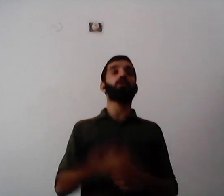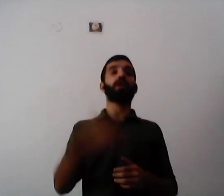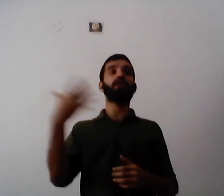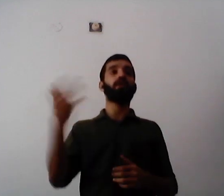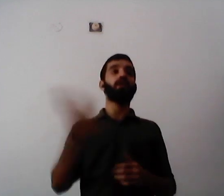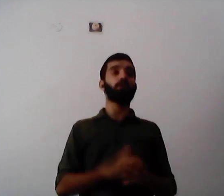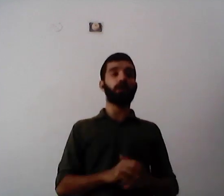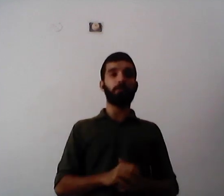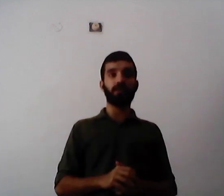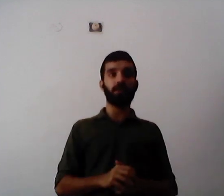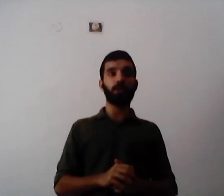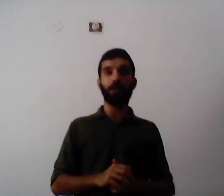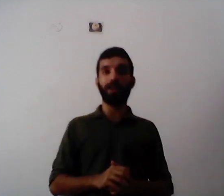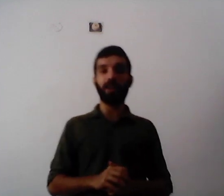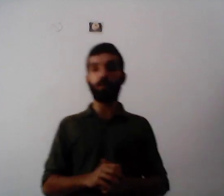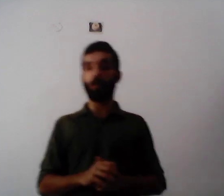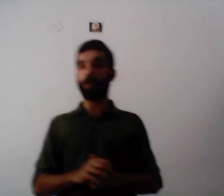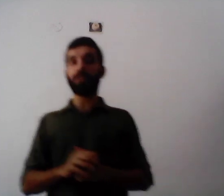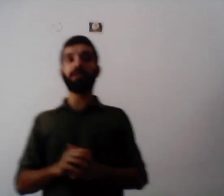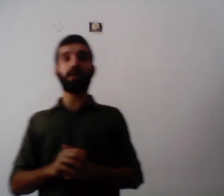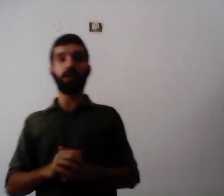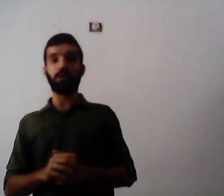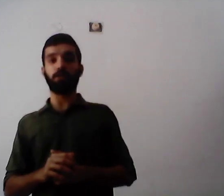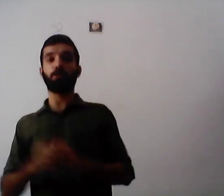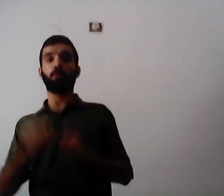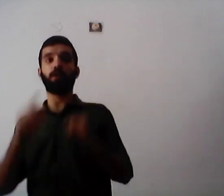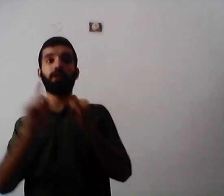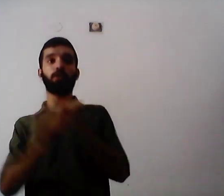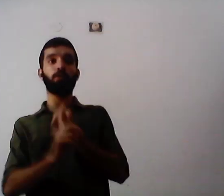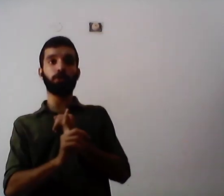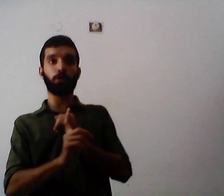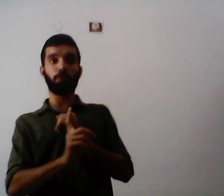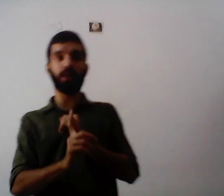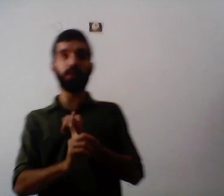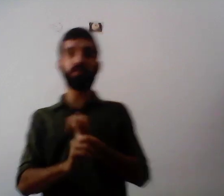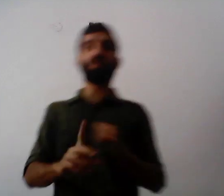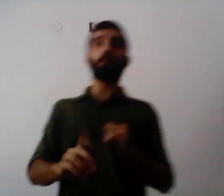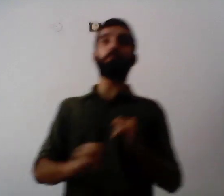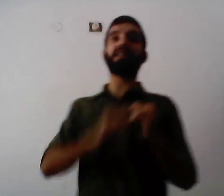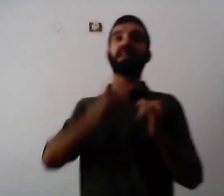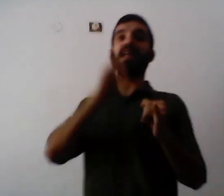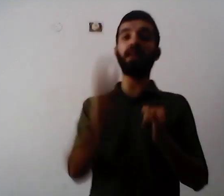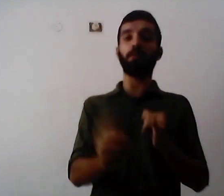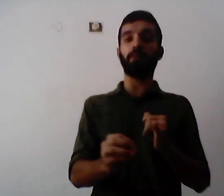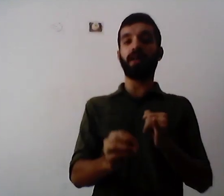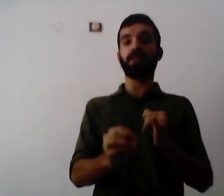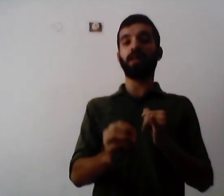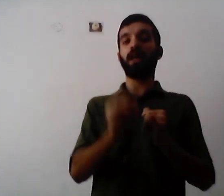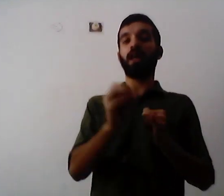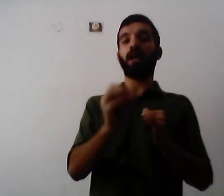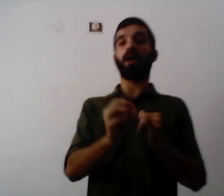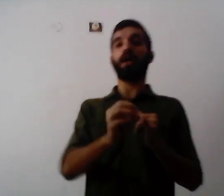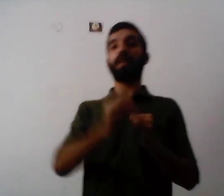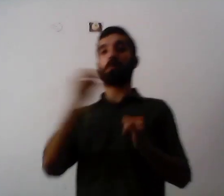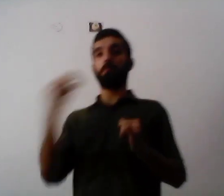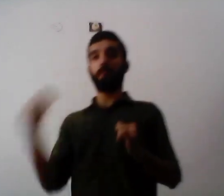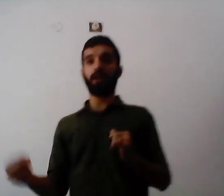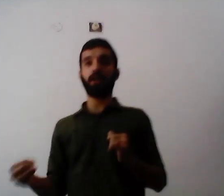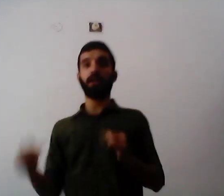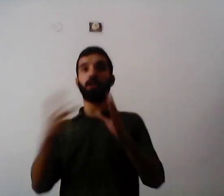can, to some extent, you can avoid this condition. So what they do, scuba divers will mix helium gas in the blood in